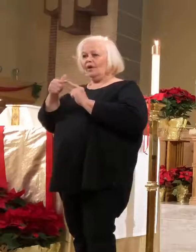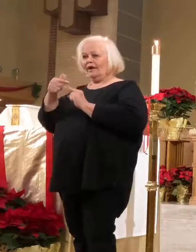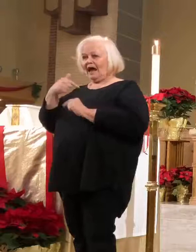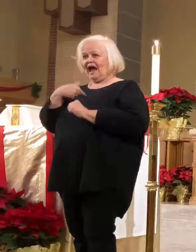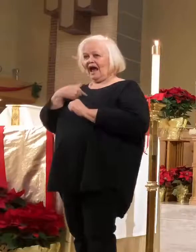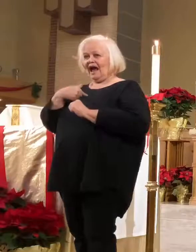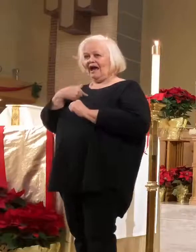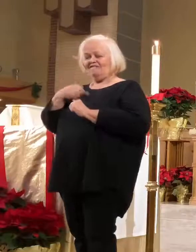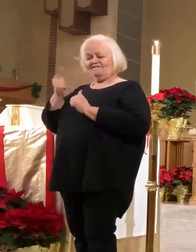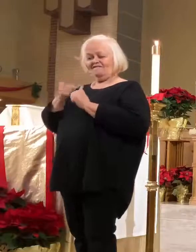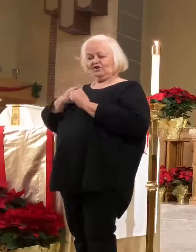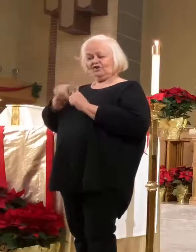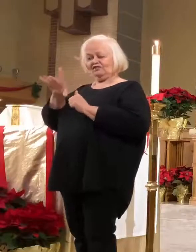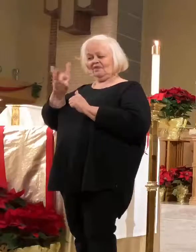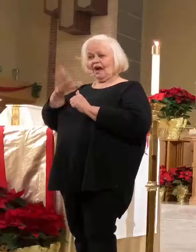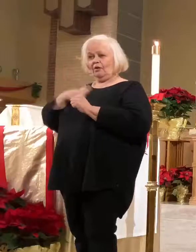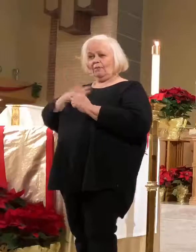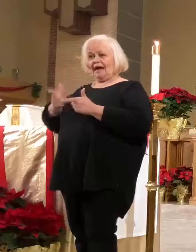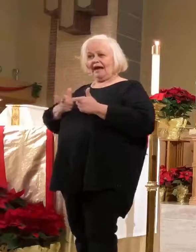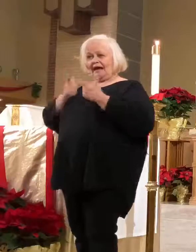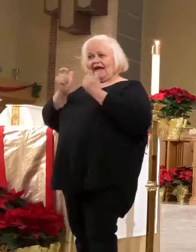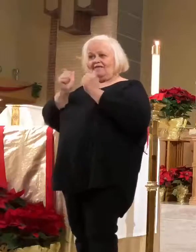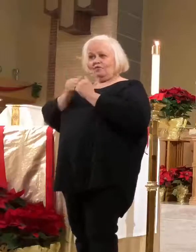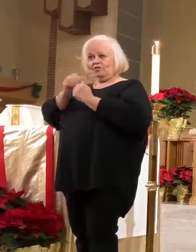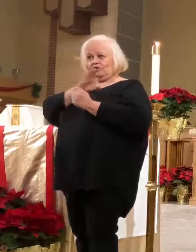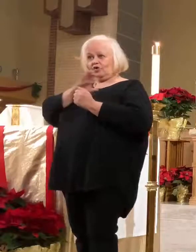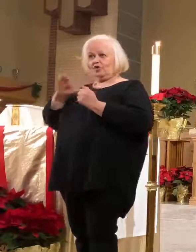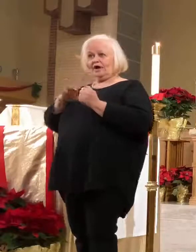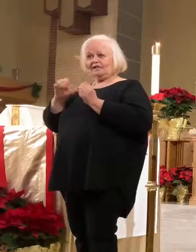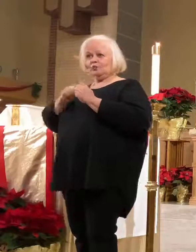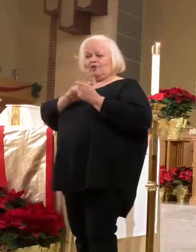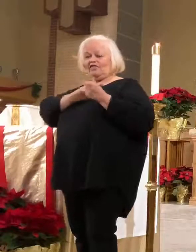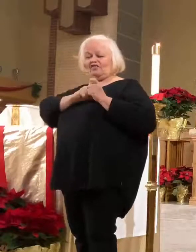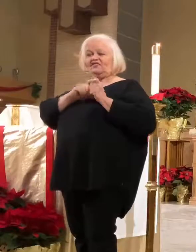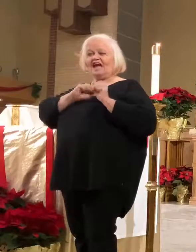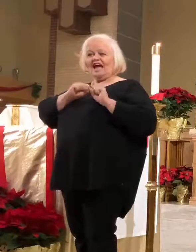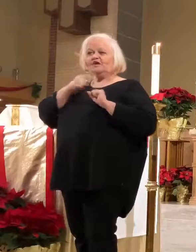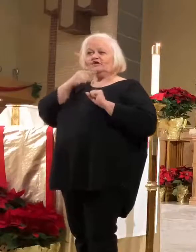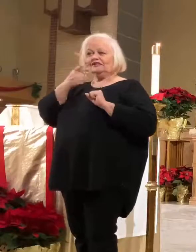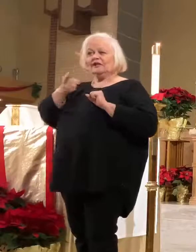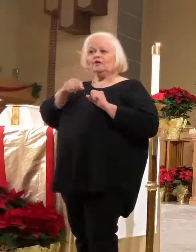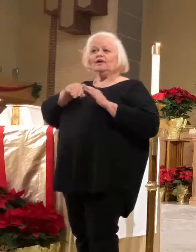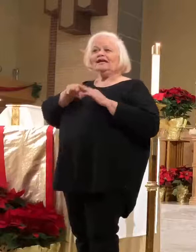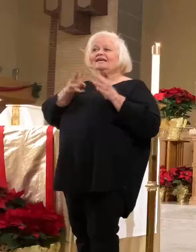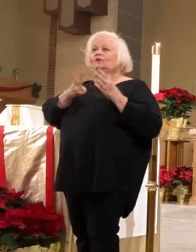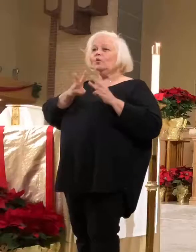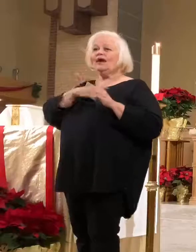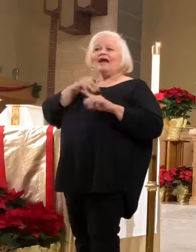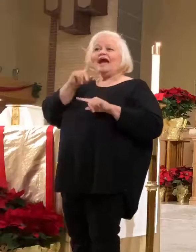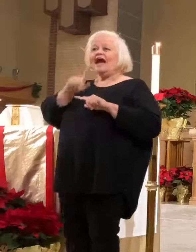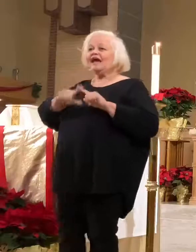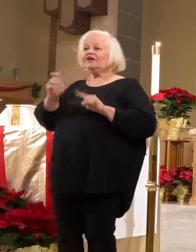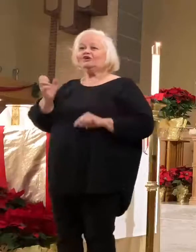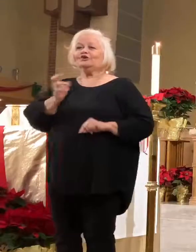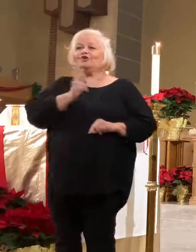my life in Christ, in terms of conversion, I could say to you, in a way that I could not go back the same way